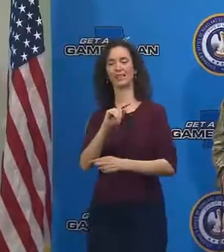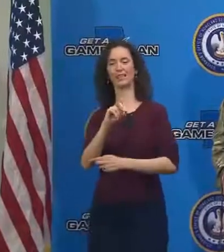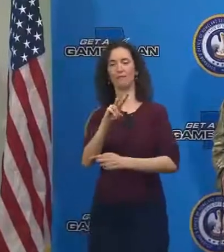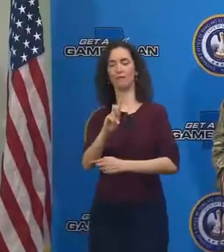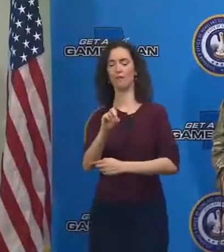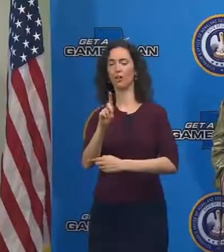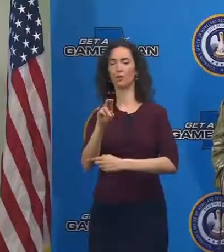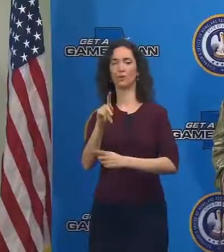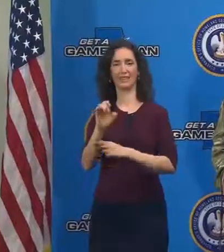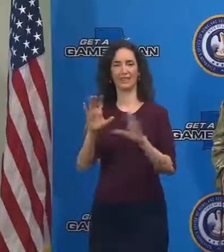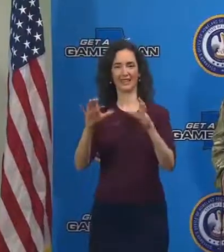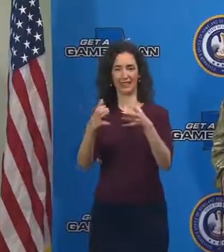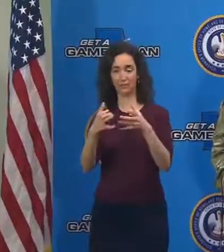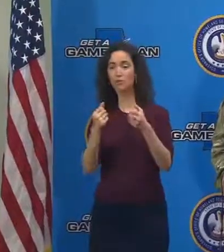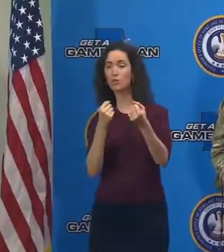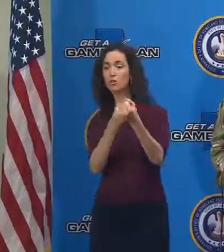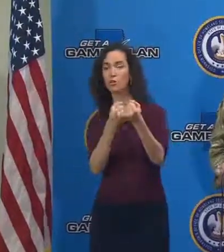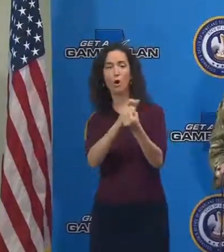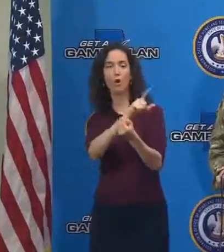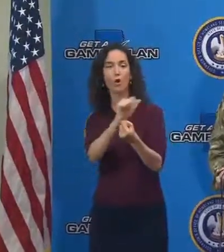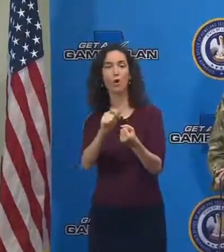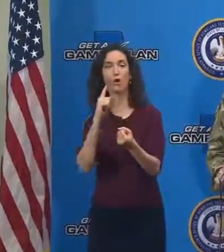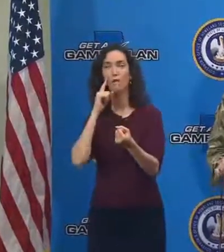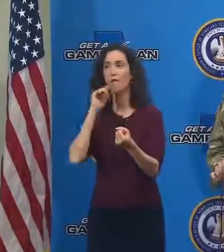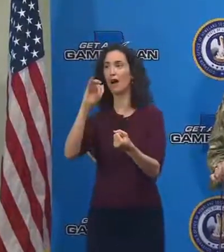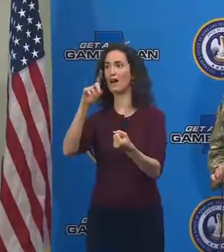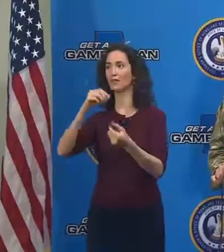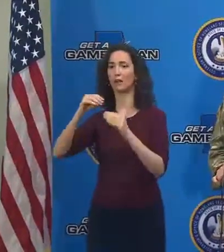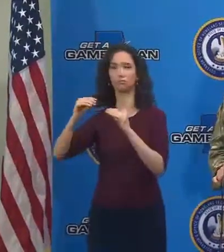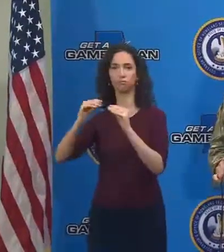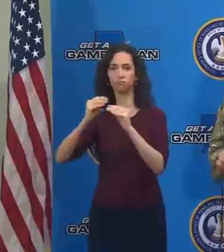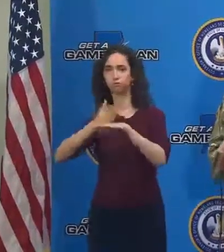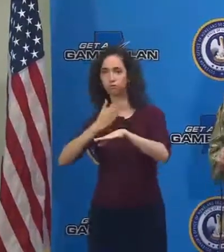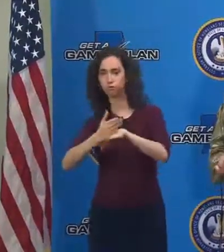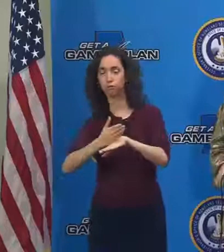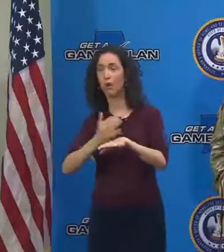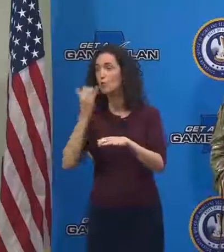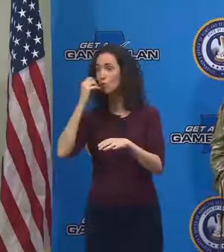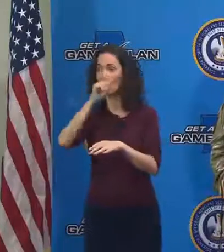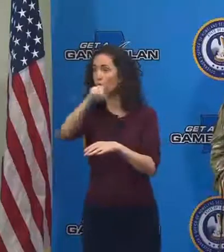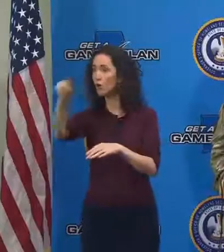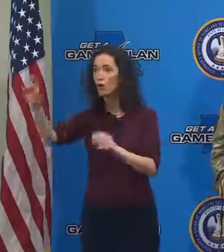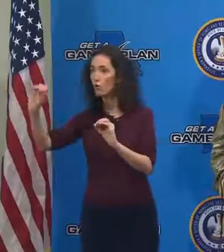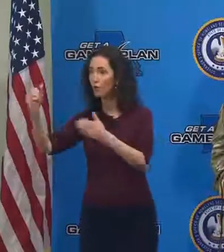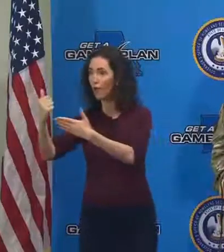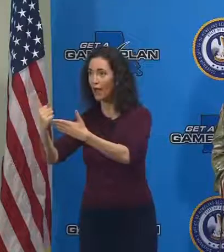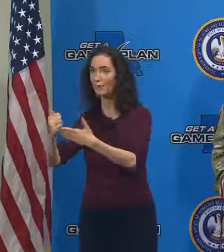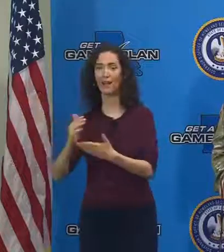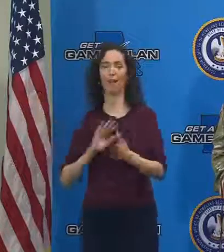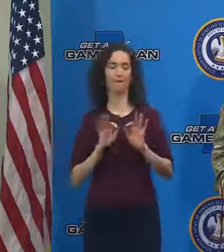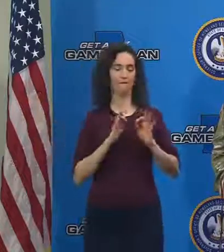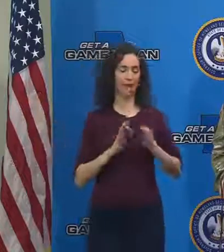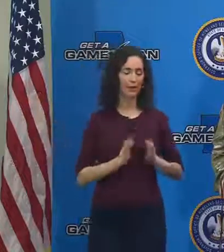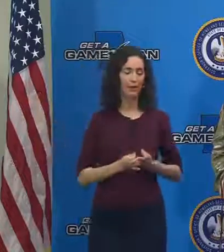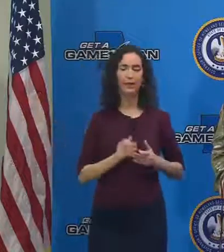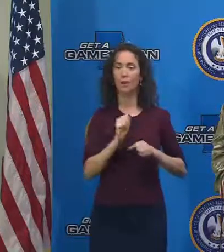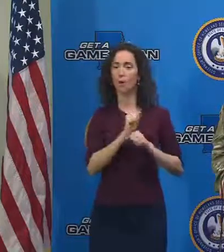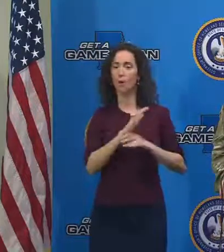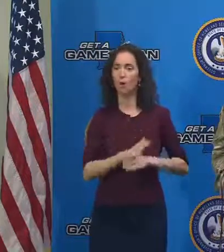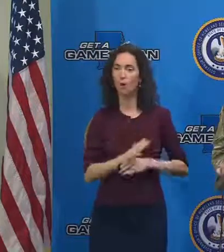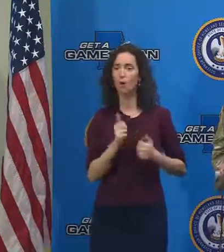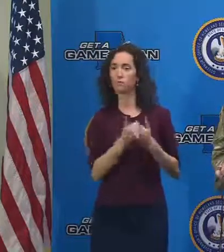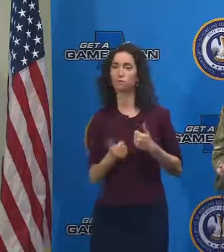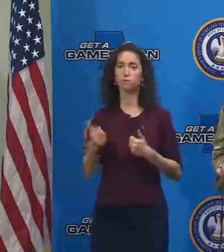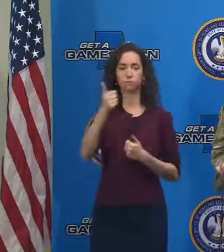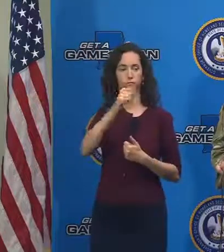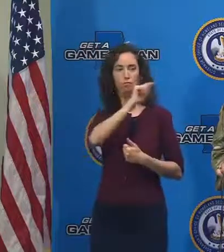Ida operations. Without them, our families, our employers, and our civilian employees, we